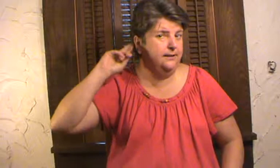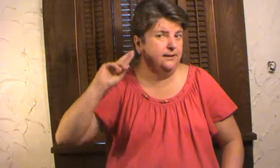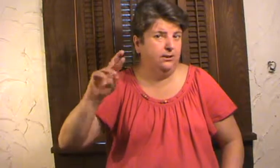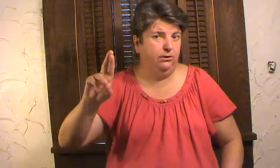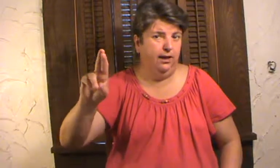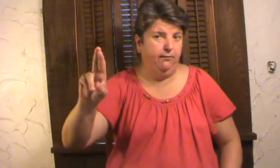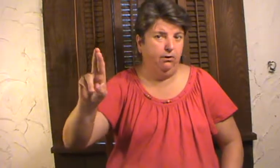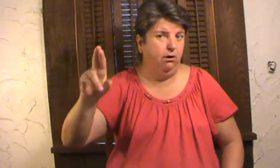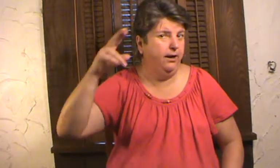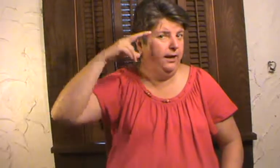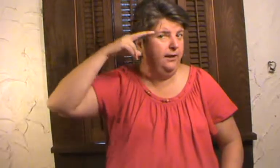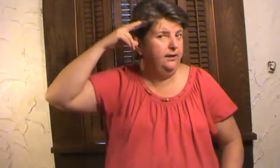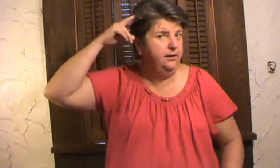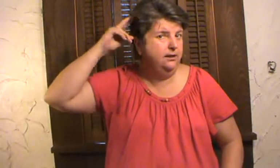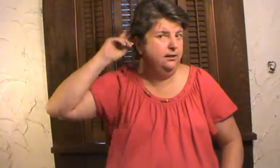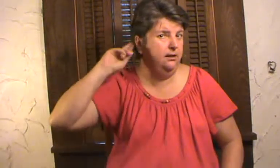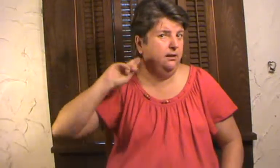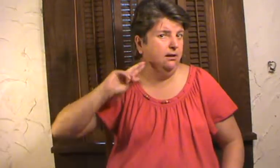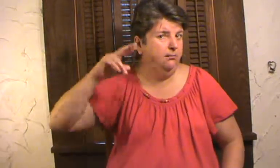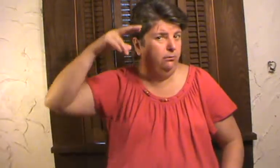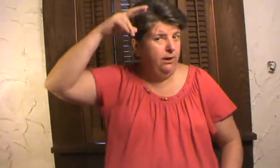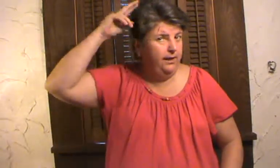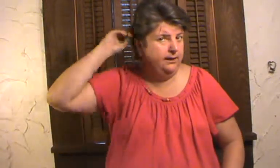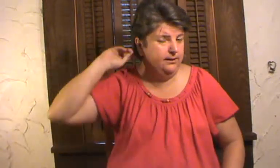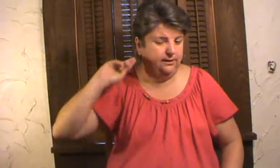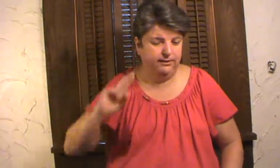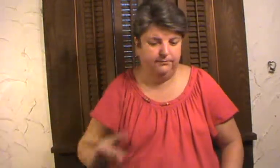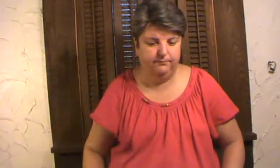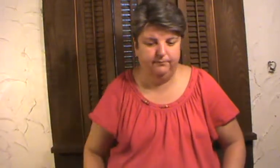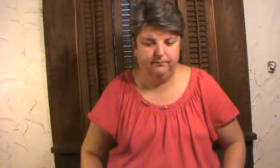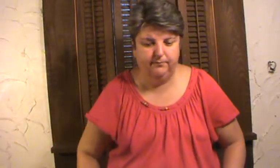Braids. You have your R hand. Braids.